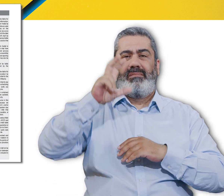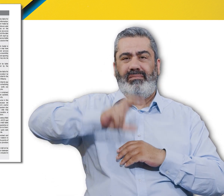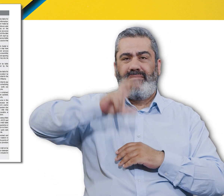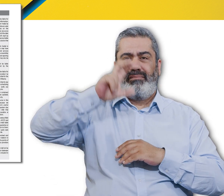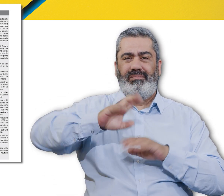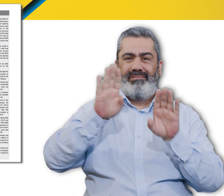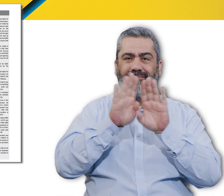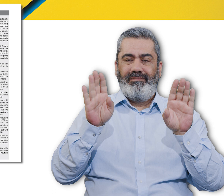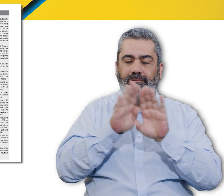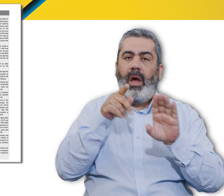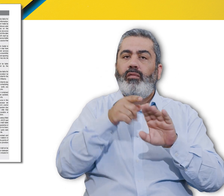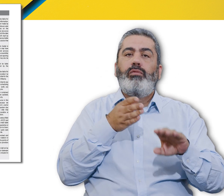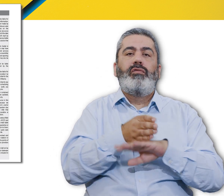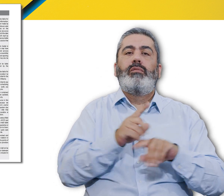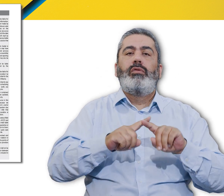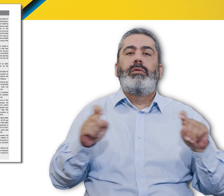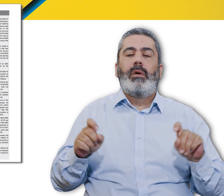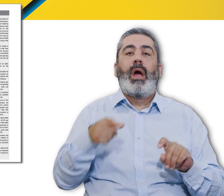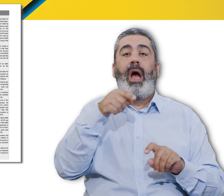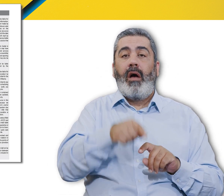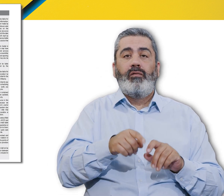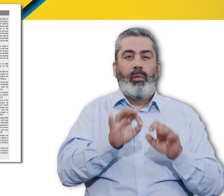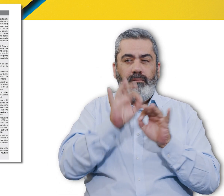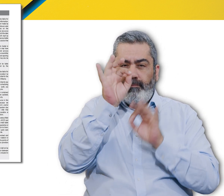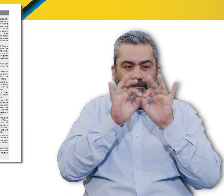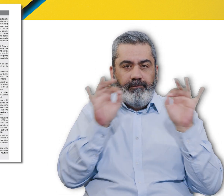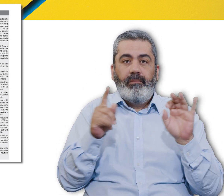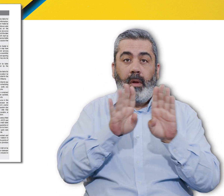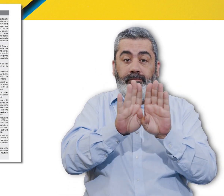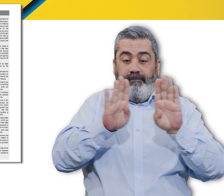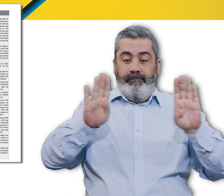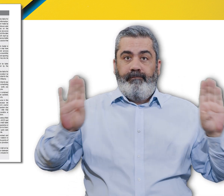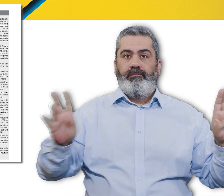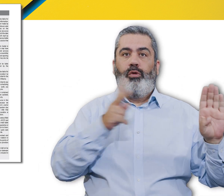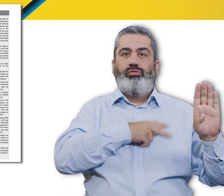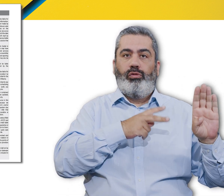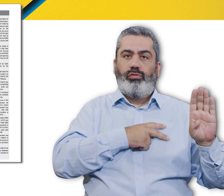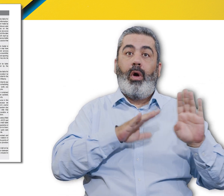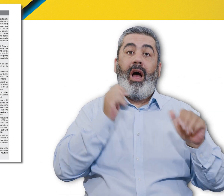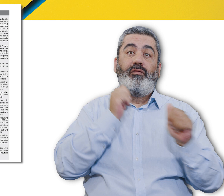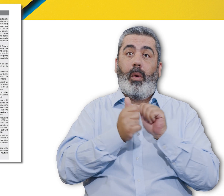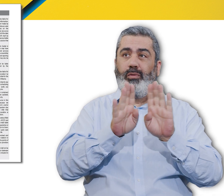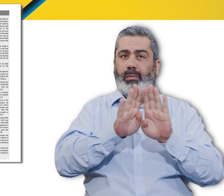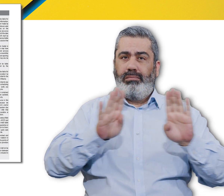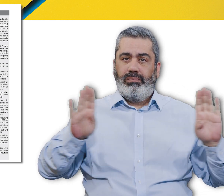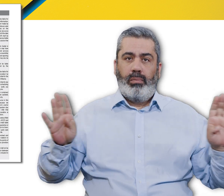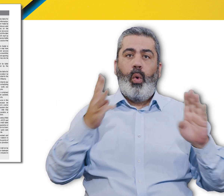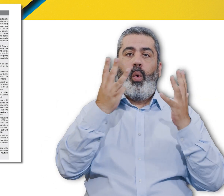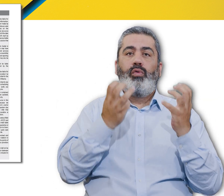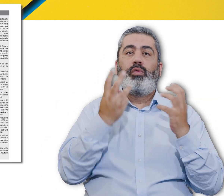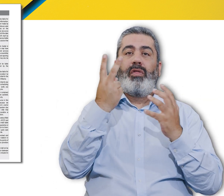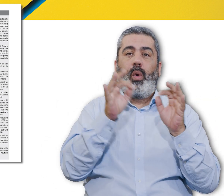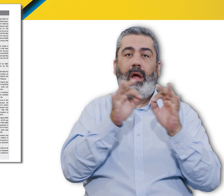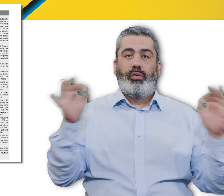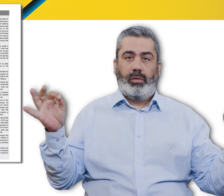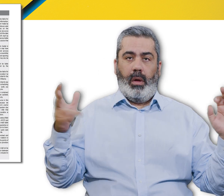explicitly. Accessible elevator. As accessible lifts, we refer to lifts that were found to have satisfactory door opening, automatic and